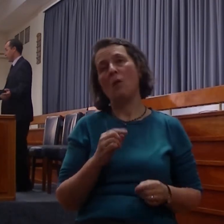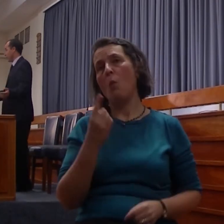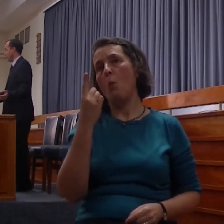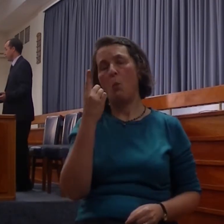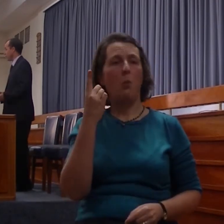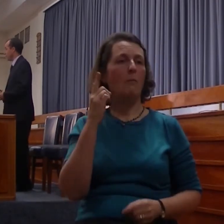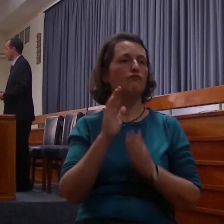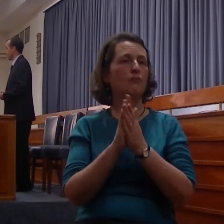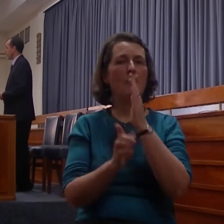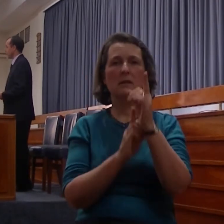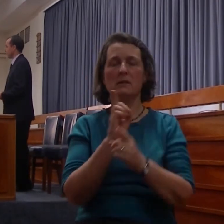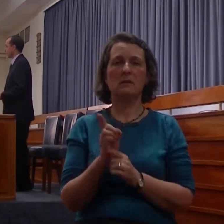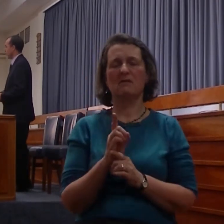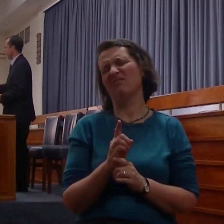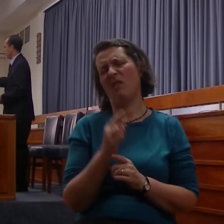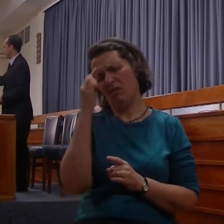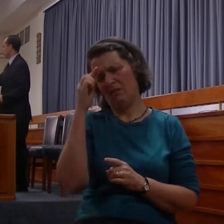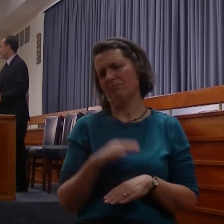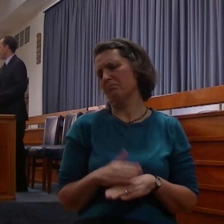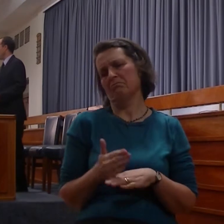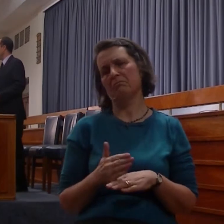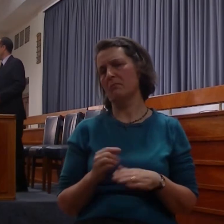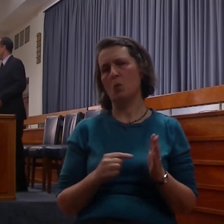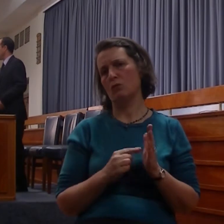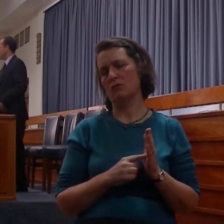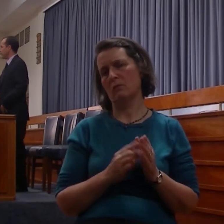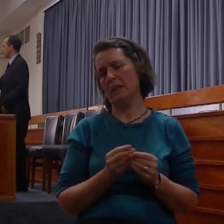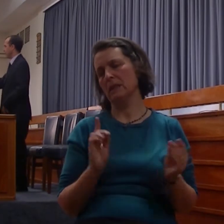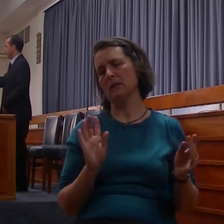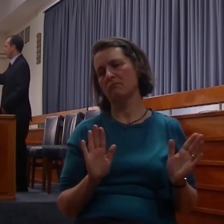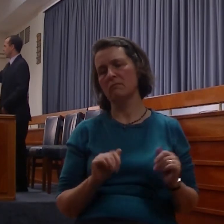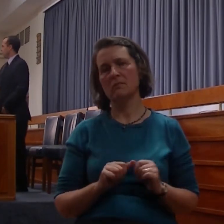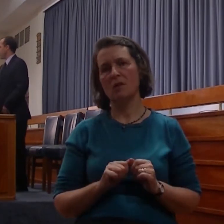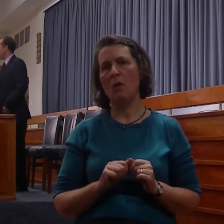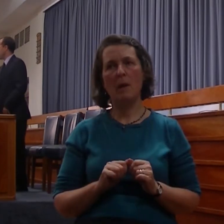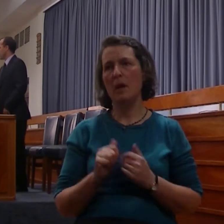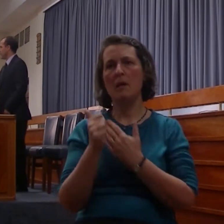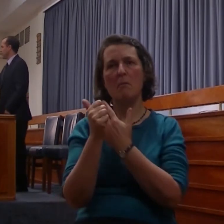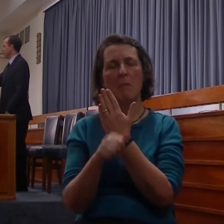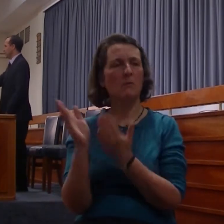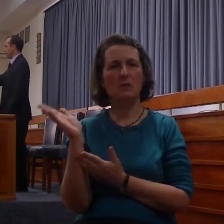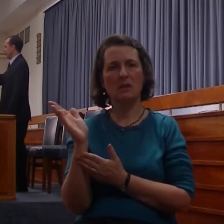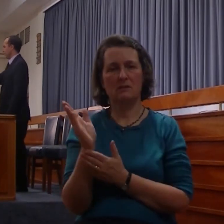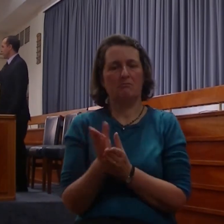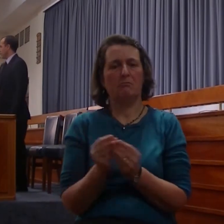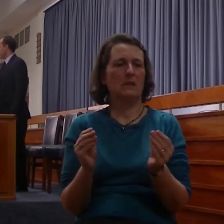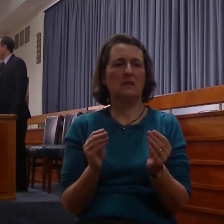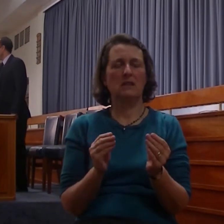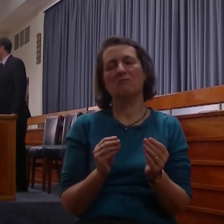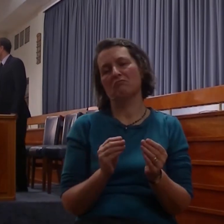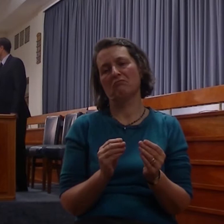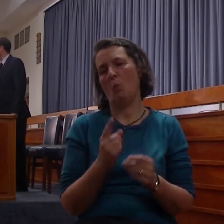we live also that love for spiritual matters. We skip one prayer meeting, if ever we come to the prayer meeting.